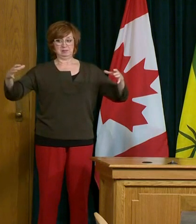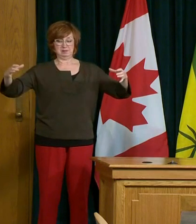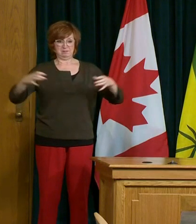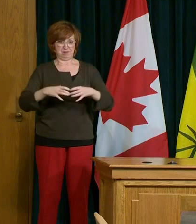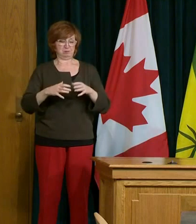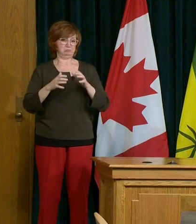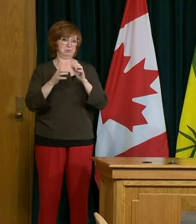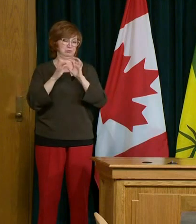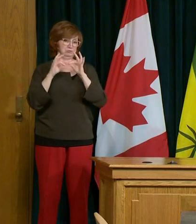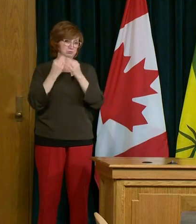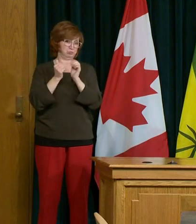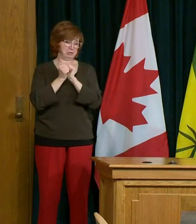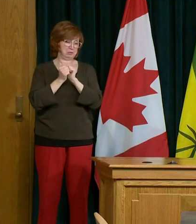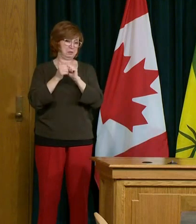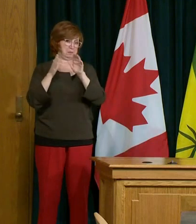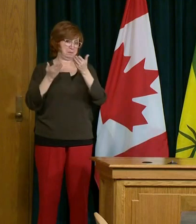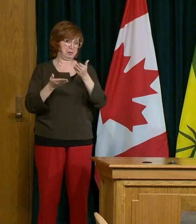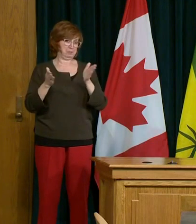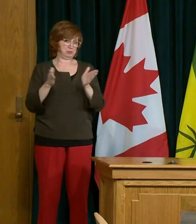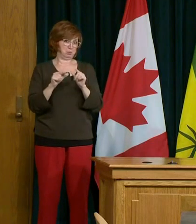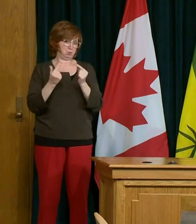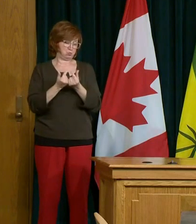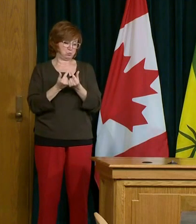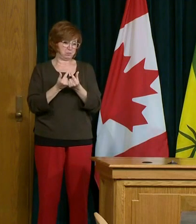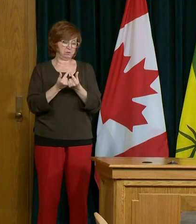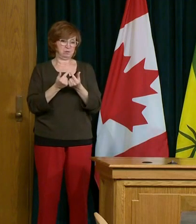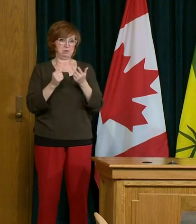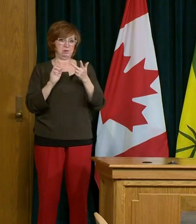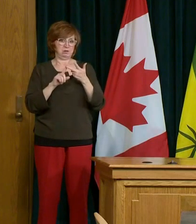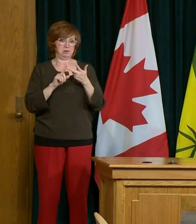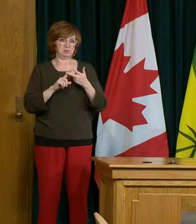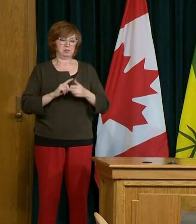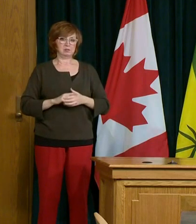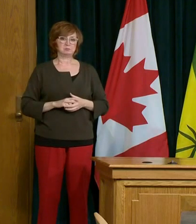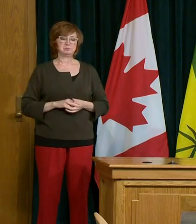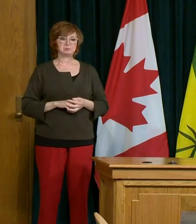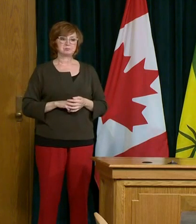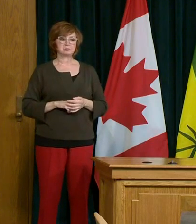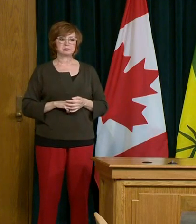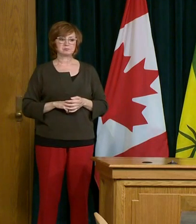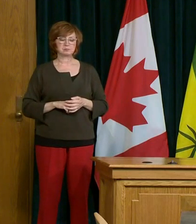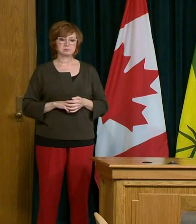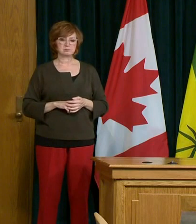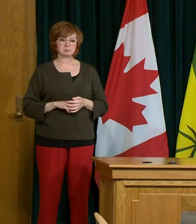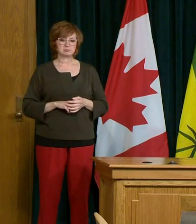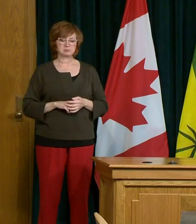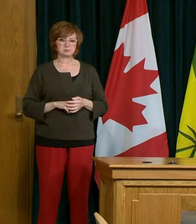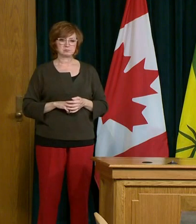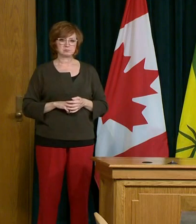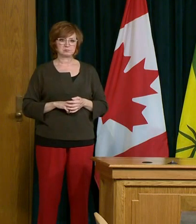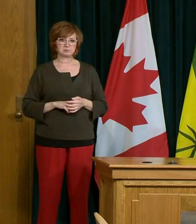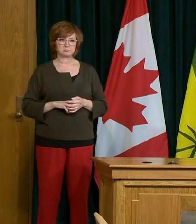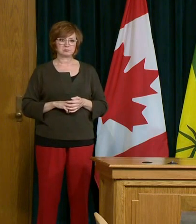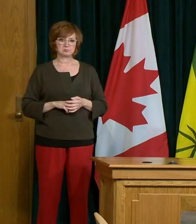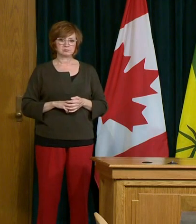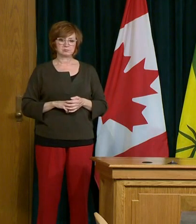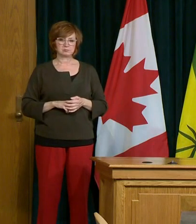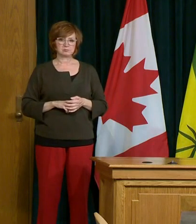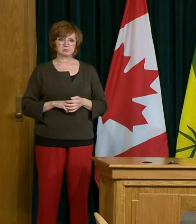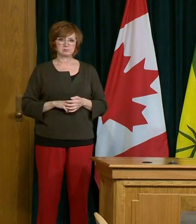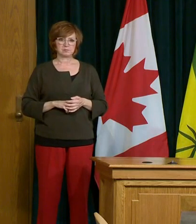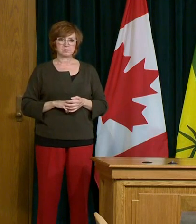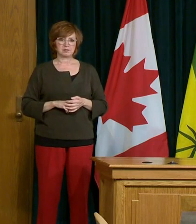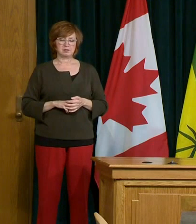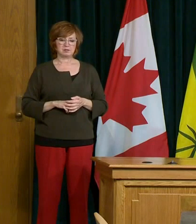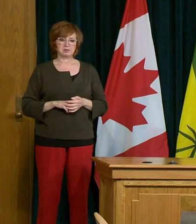spend some time with your mom. But many are going to be wishing their mothers and the mothers of their children a